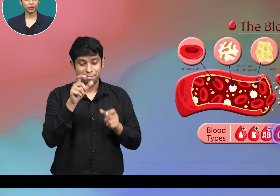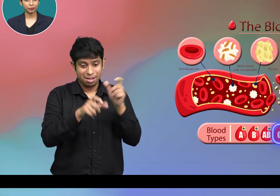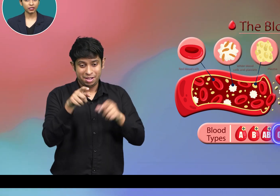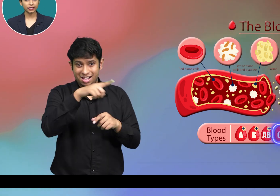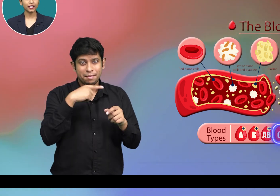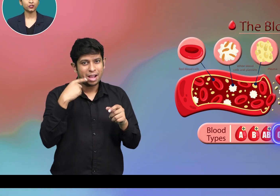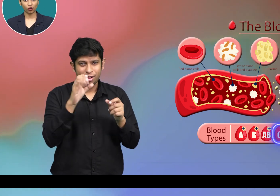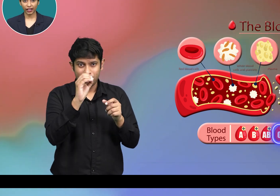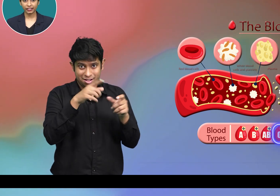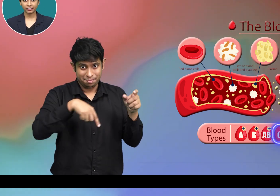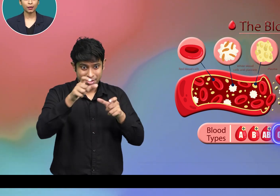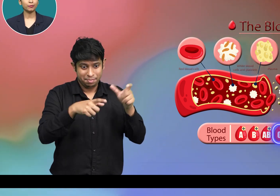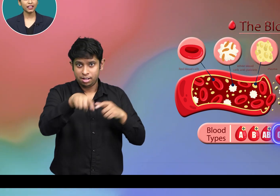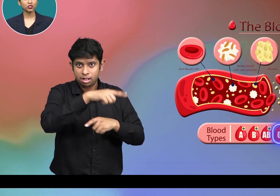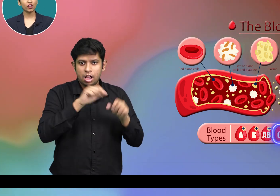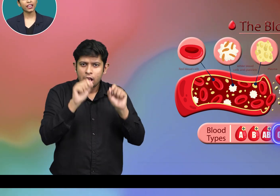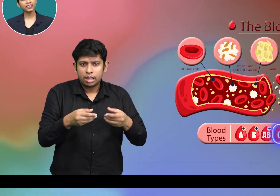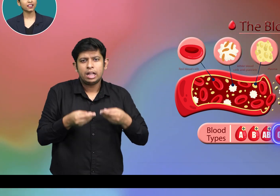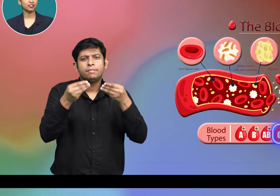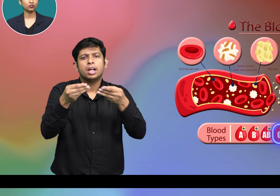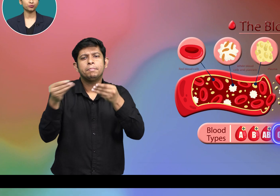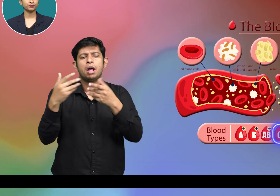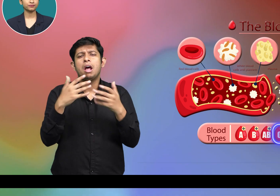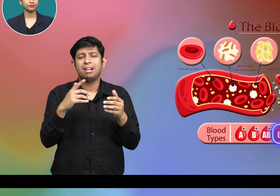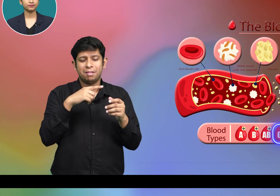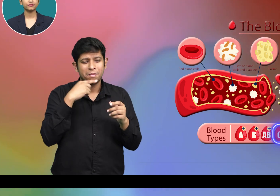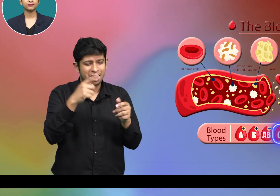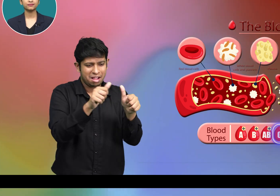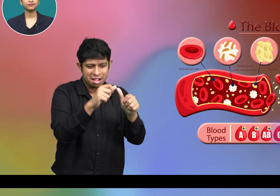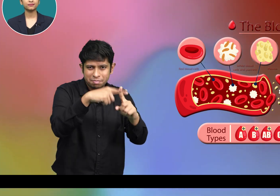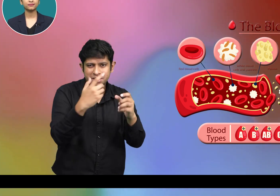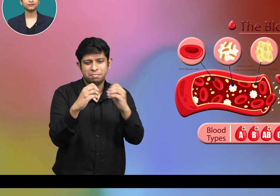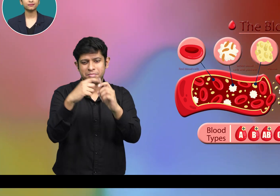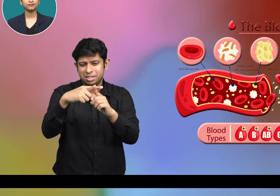O group people can donate the blood to any other group.